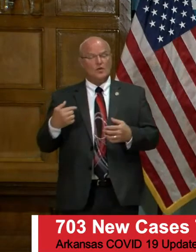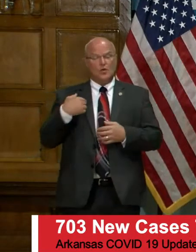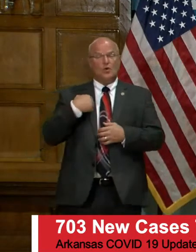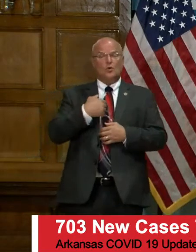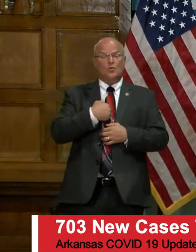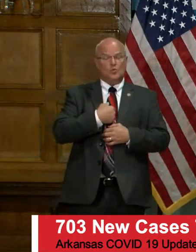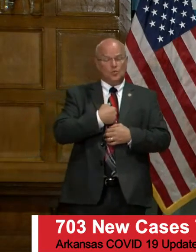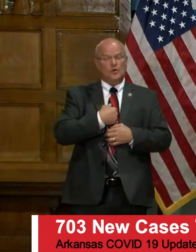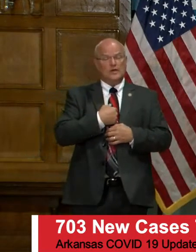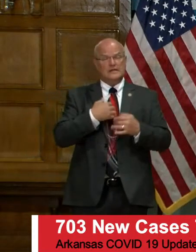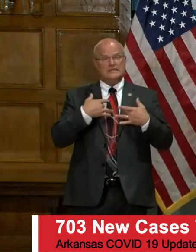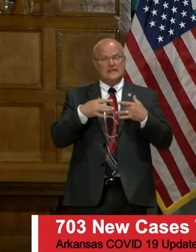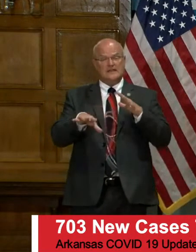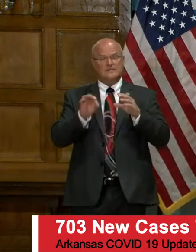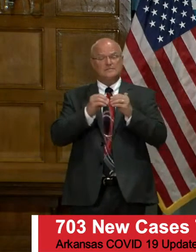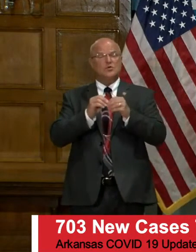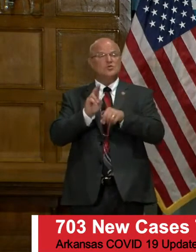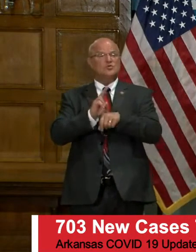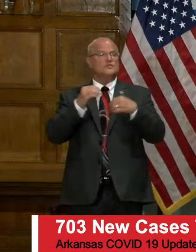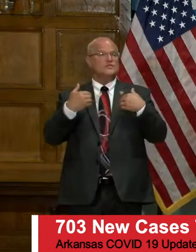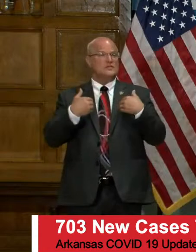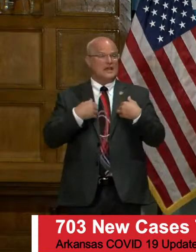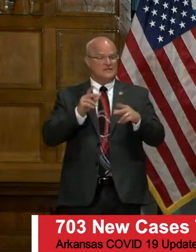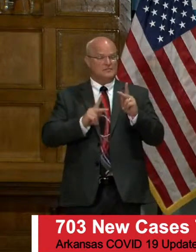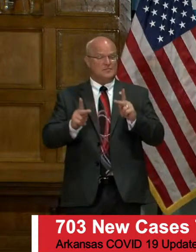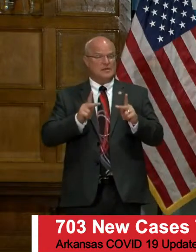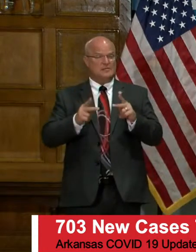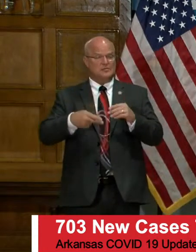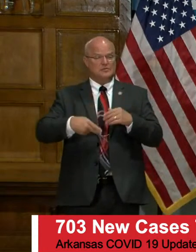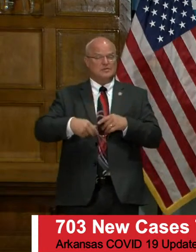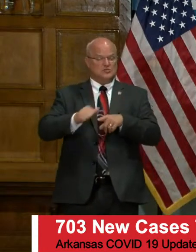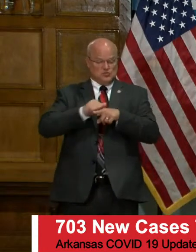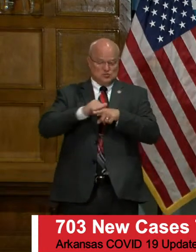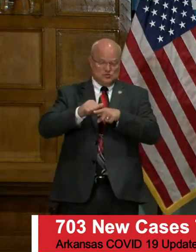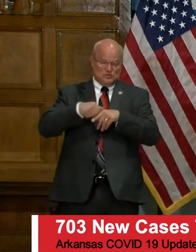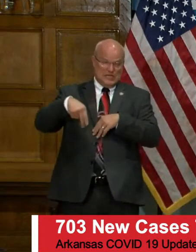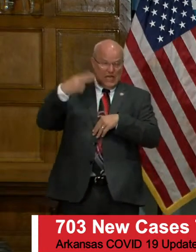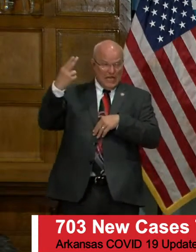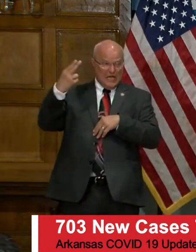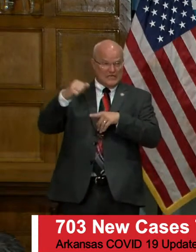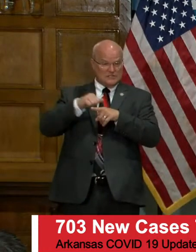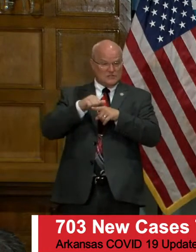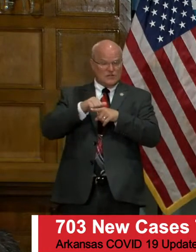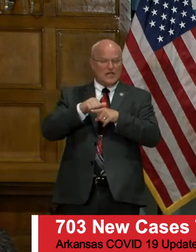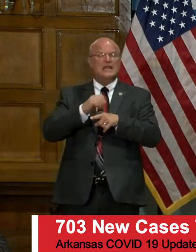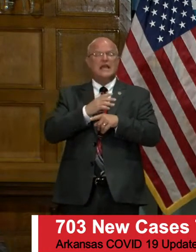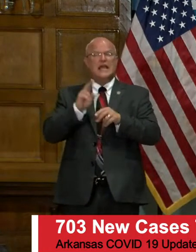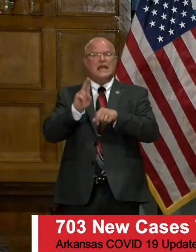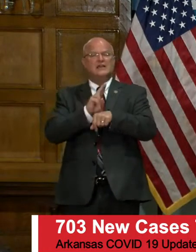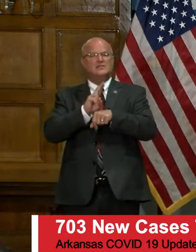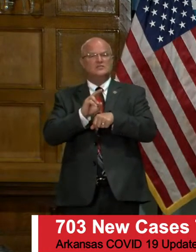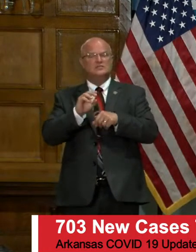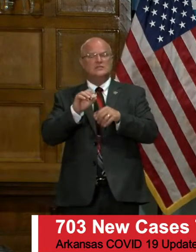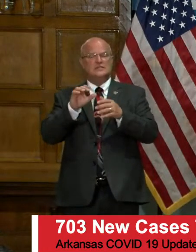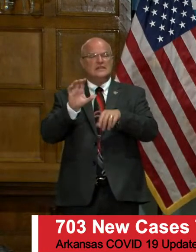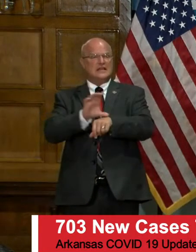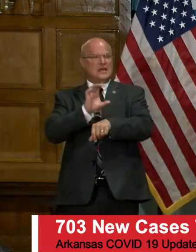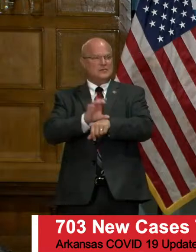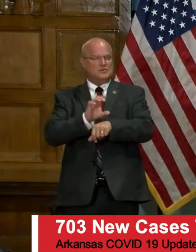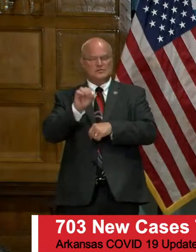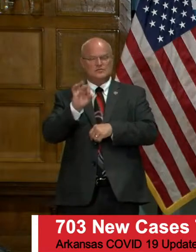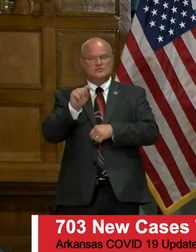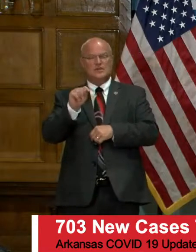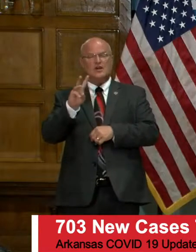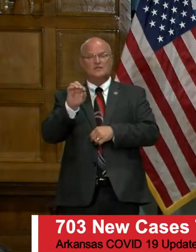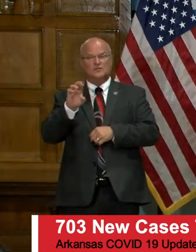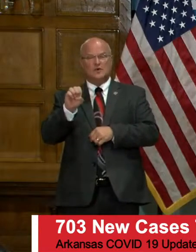are finding it more useful to have people with a higher level of training, and also using software. Our Sarah Alert